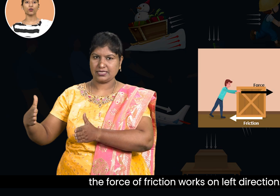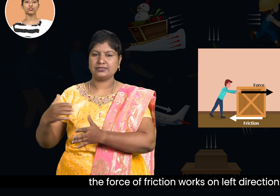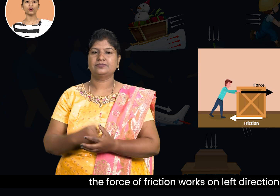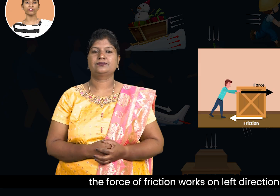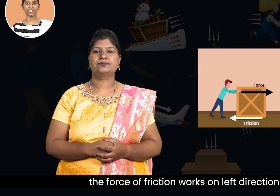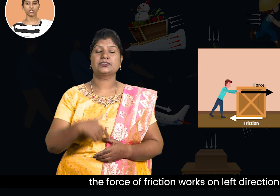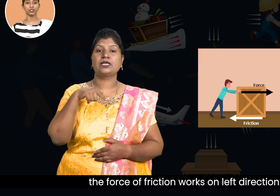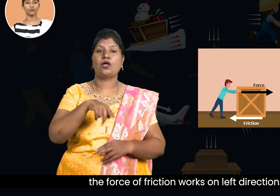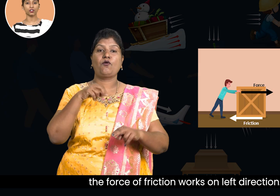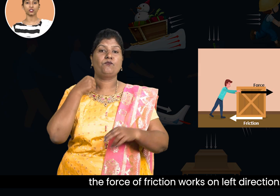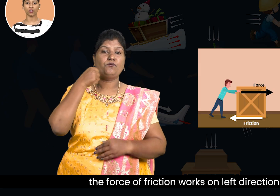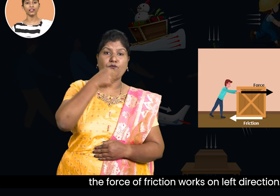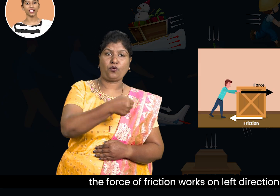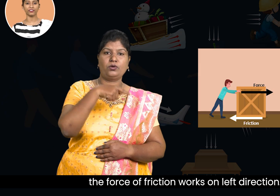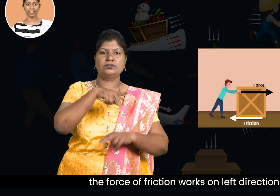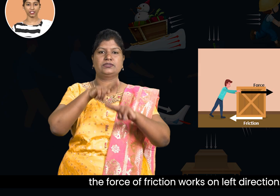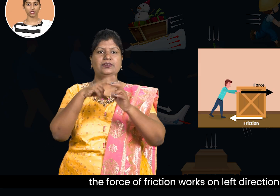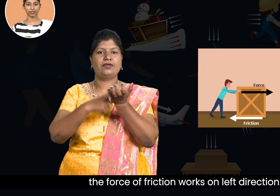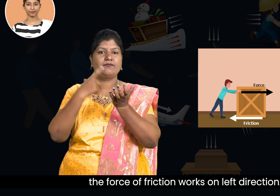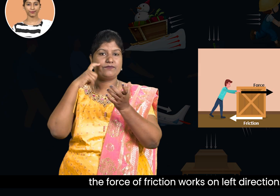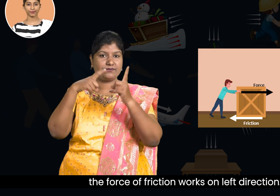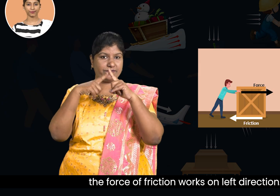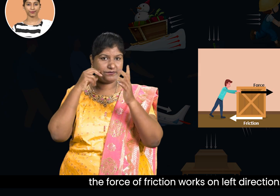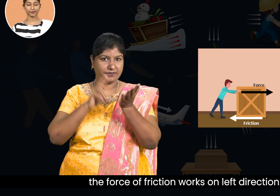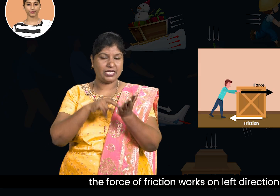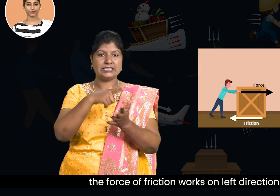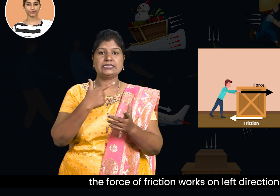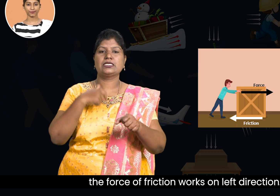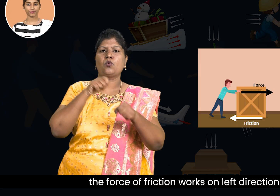the force of friction works on left direction.